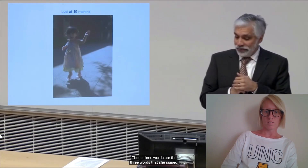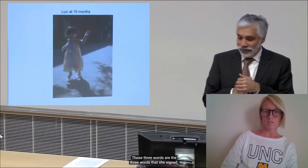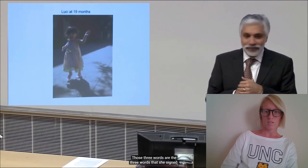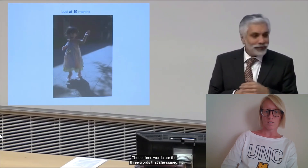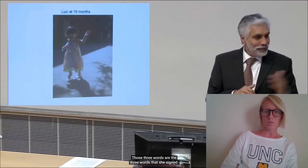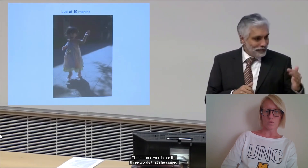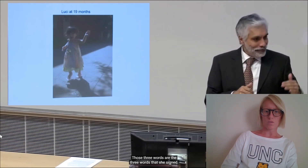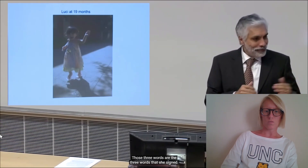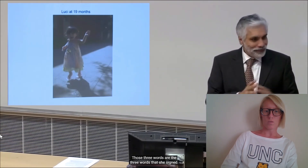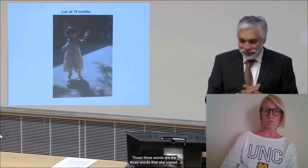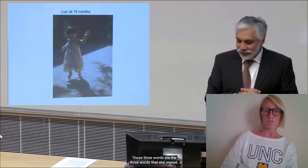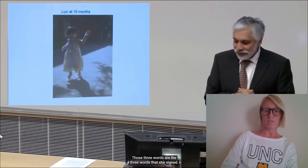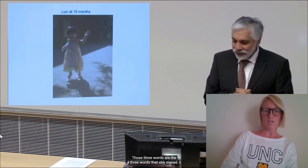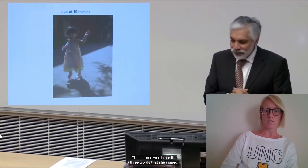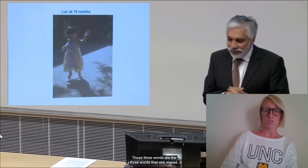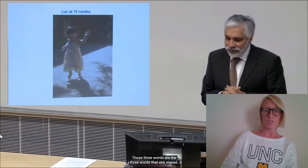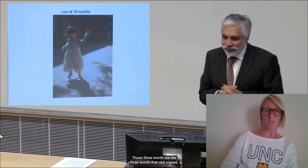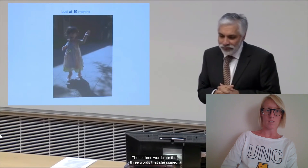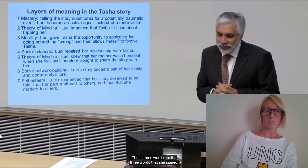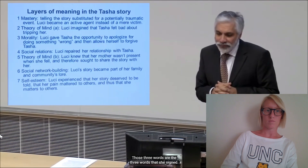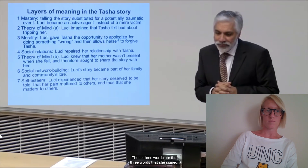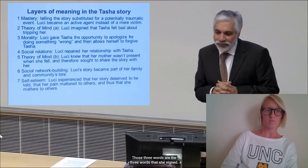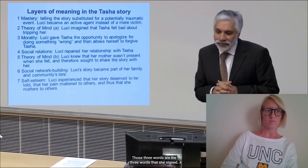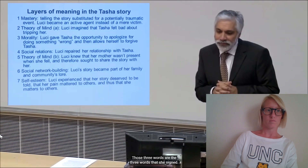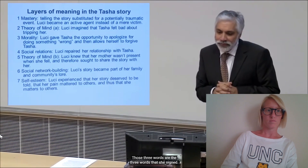3 words are the 3 words that she signed.